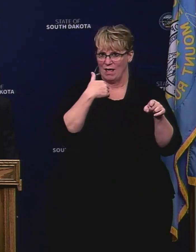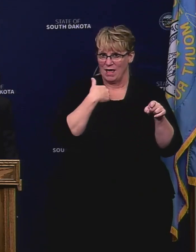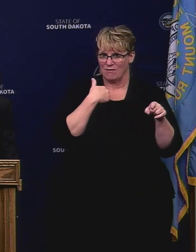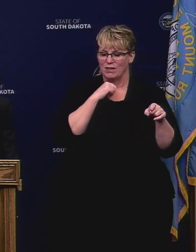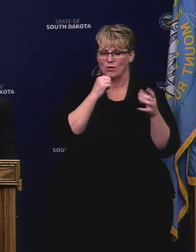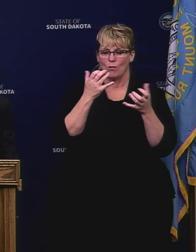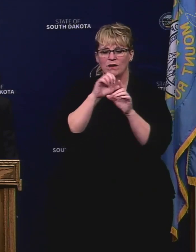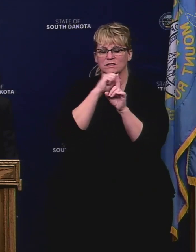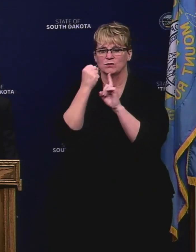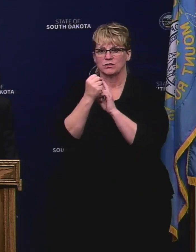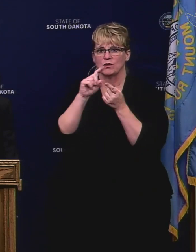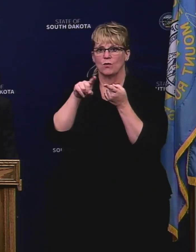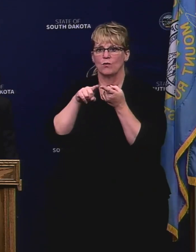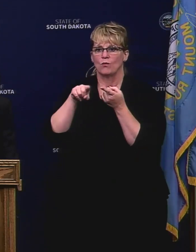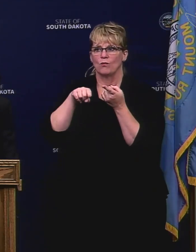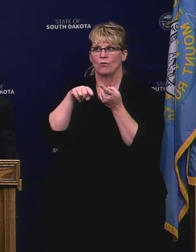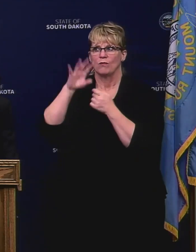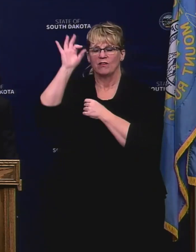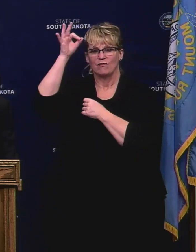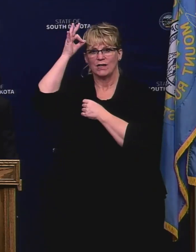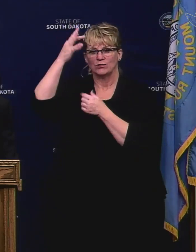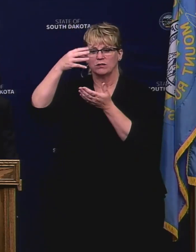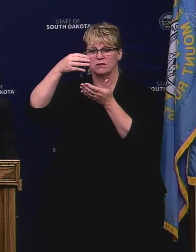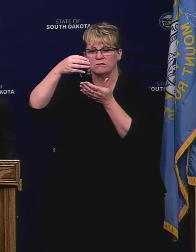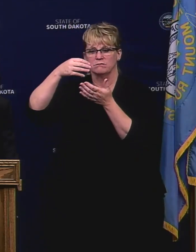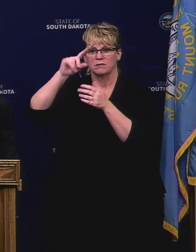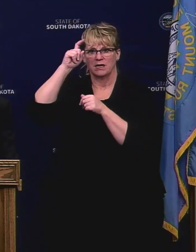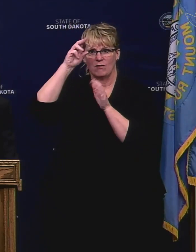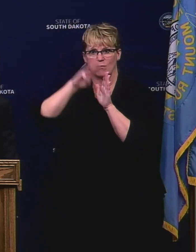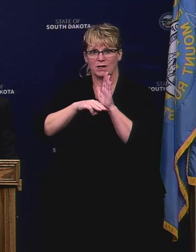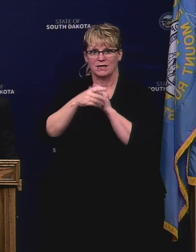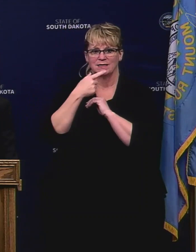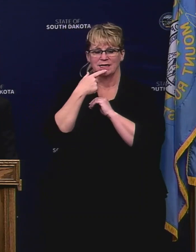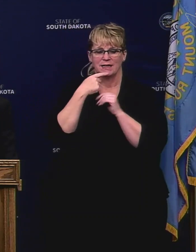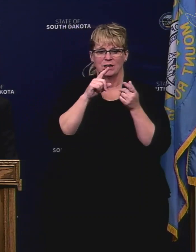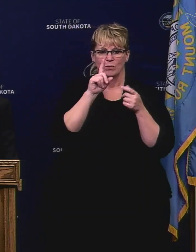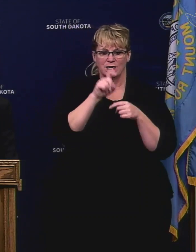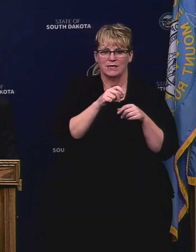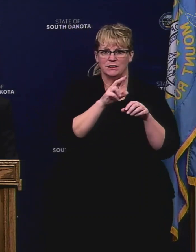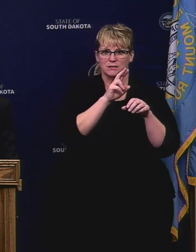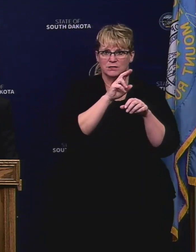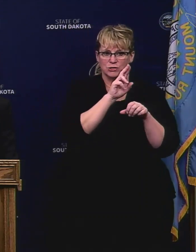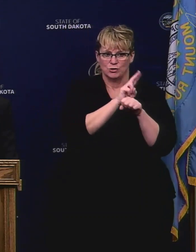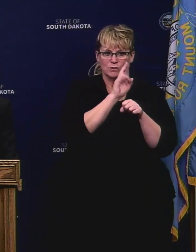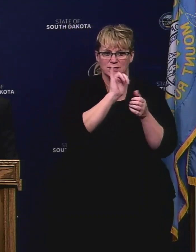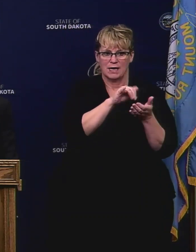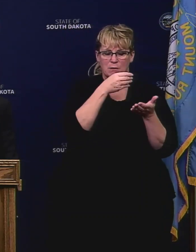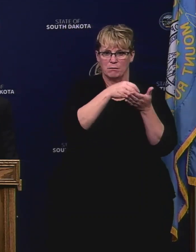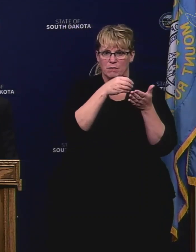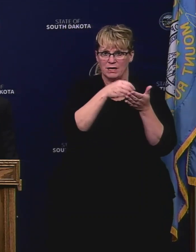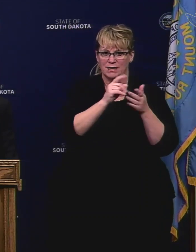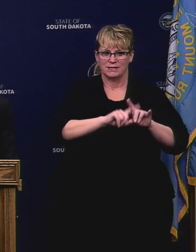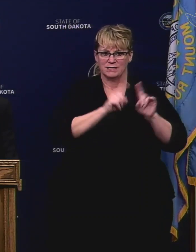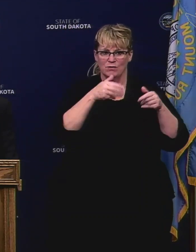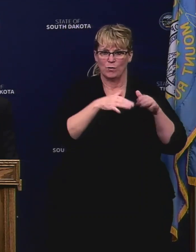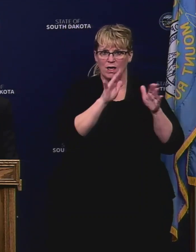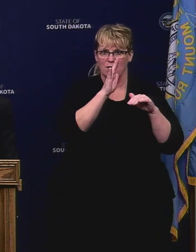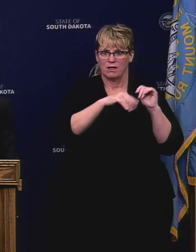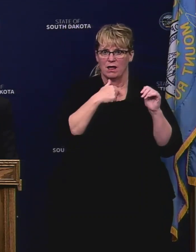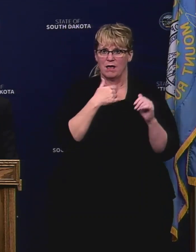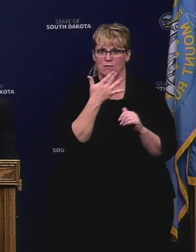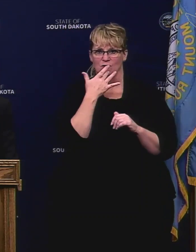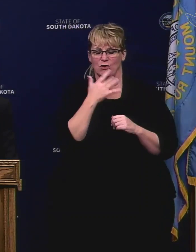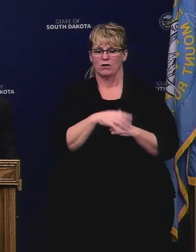situation where the federal government is forcing us to grow government in order to access and utilize the funds that they have given to us.